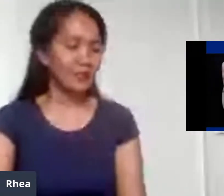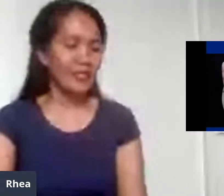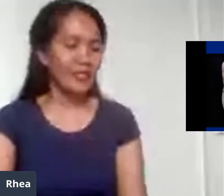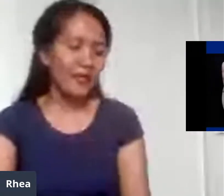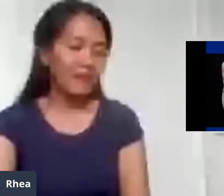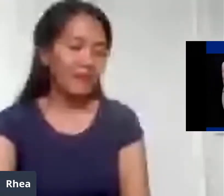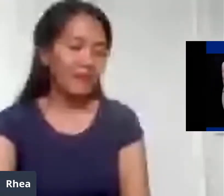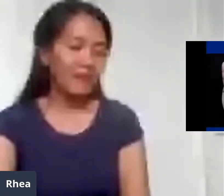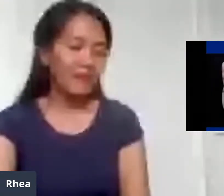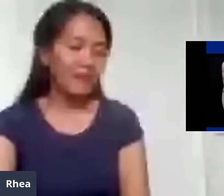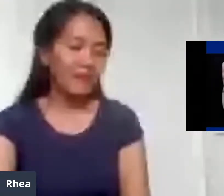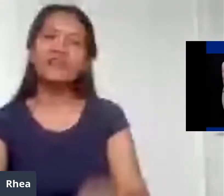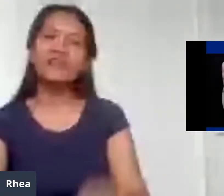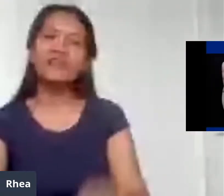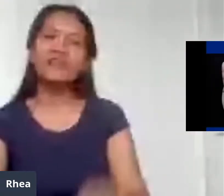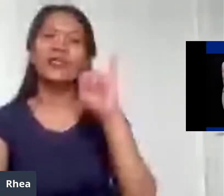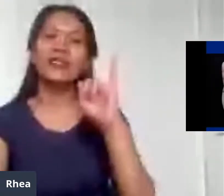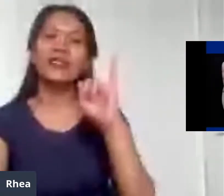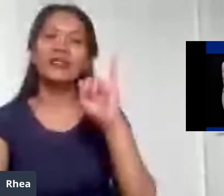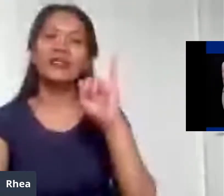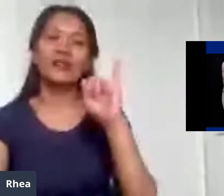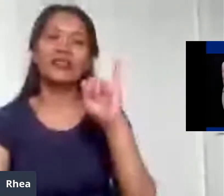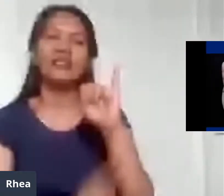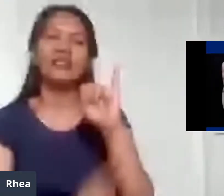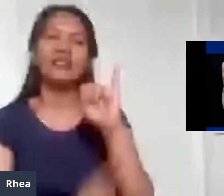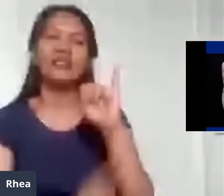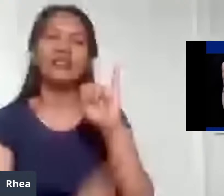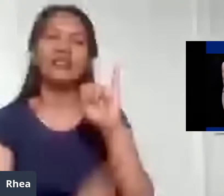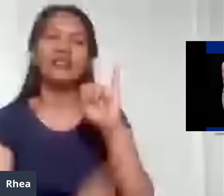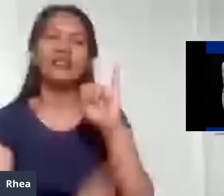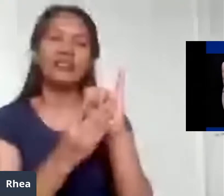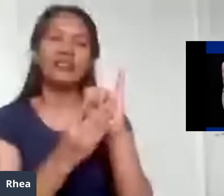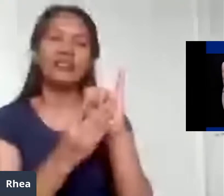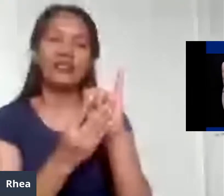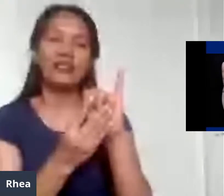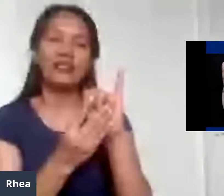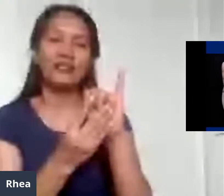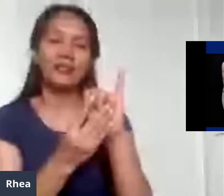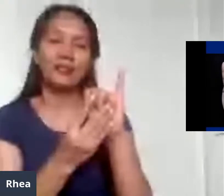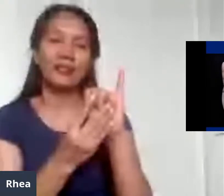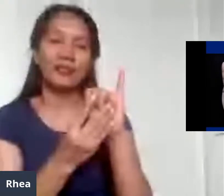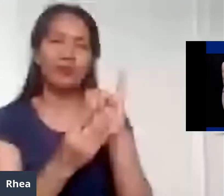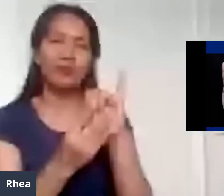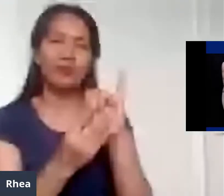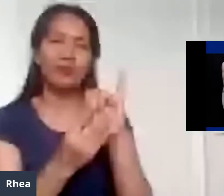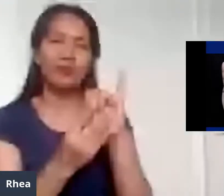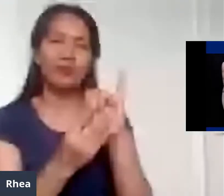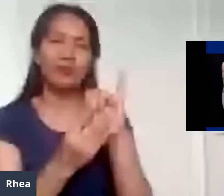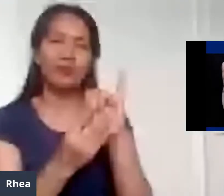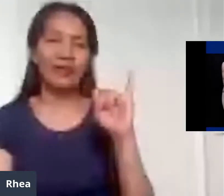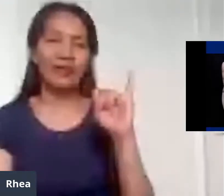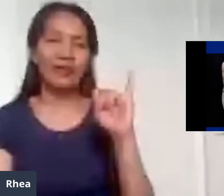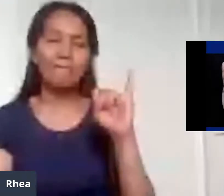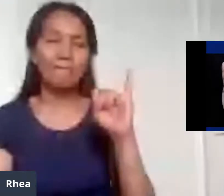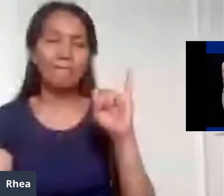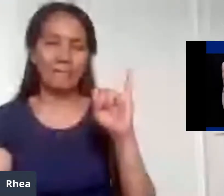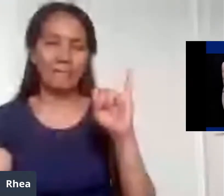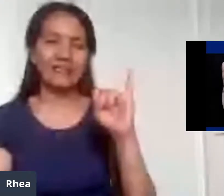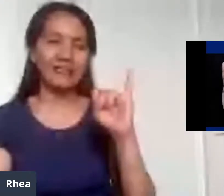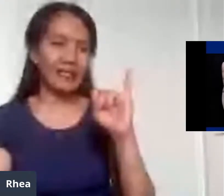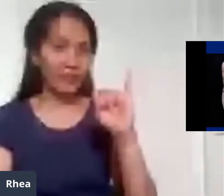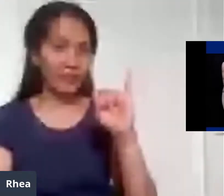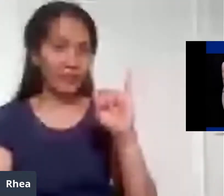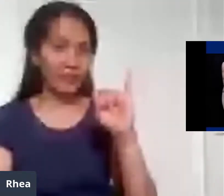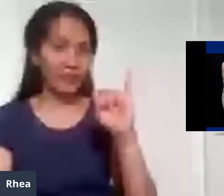Next, we have the little finger pointing upward and the other finger would be closed with the thumb.